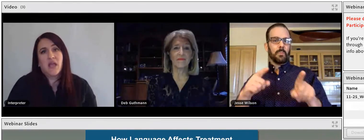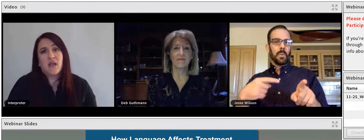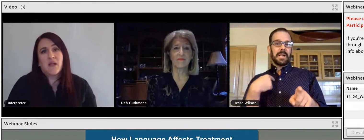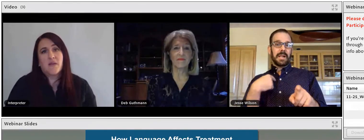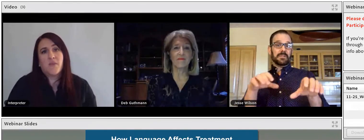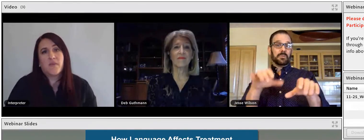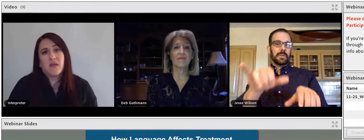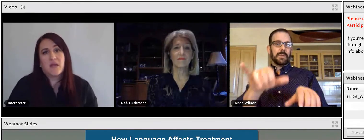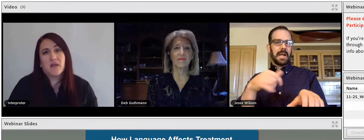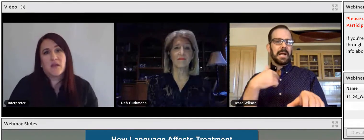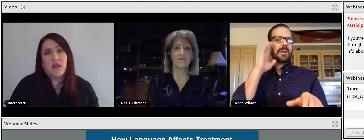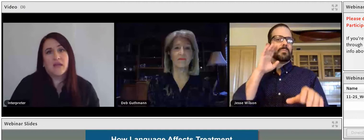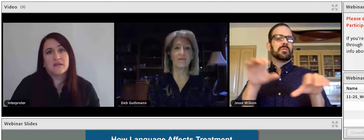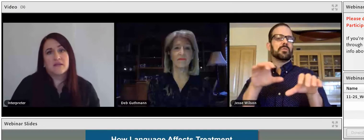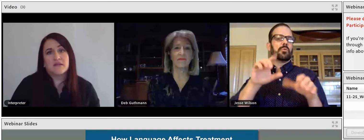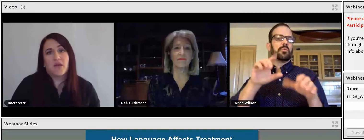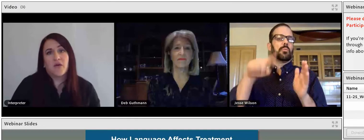skills.